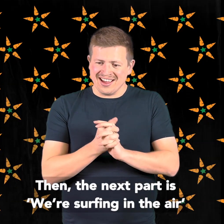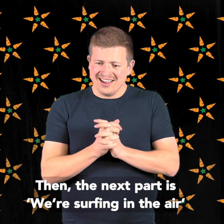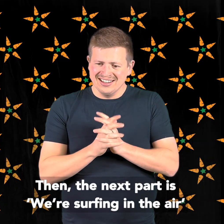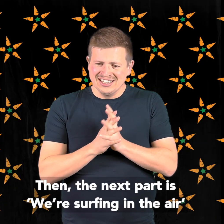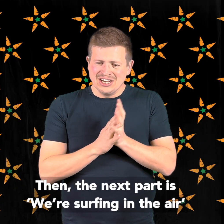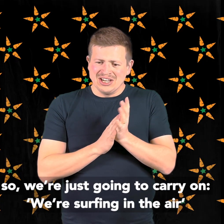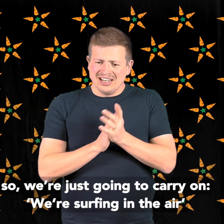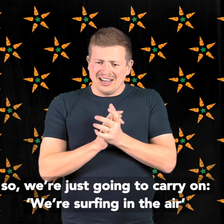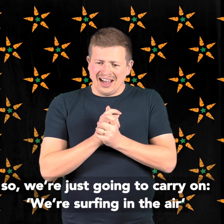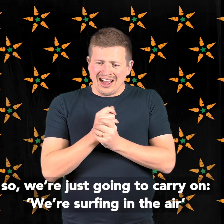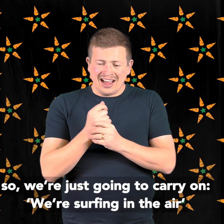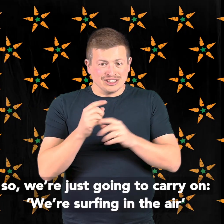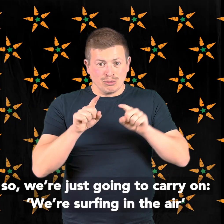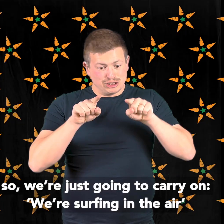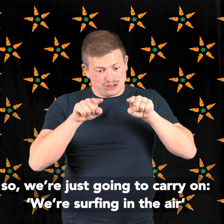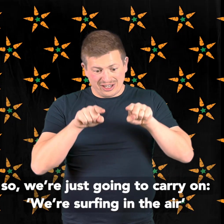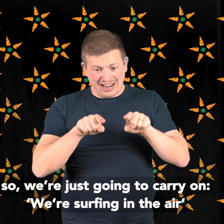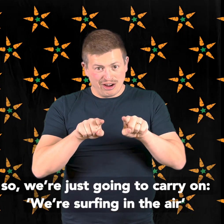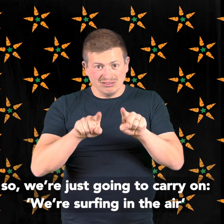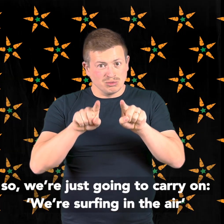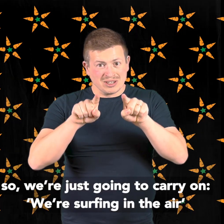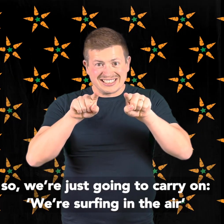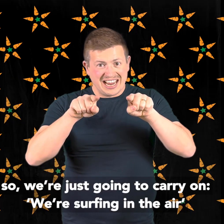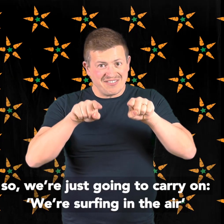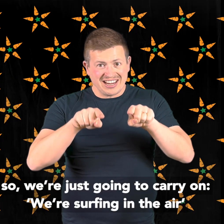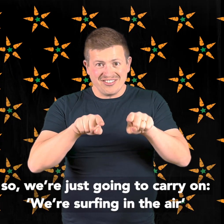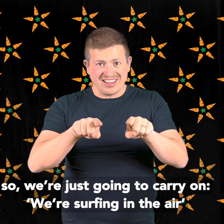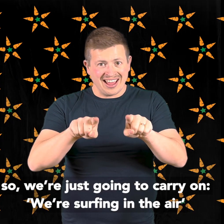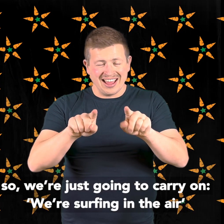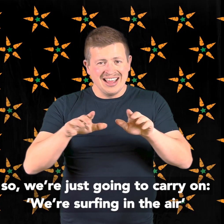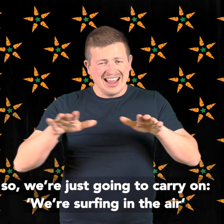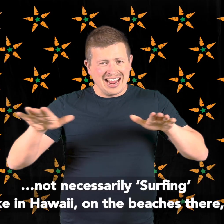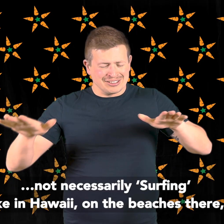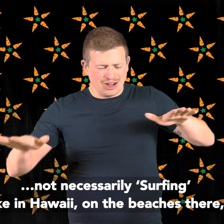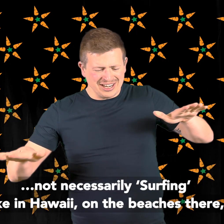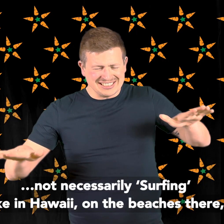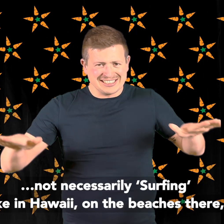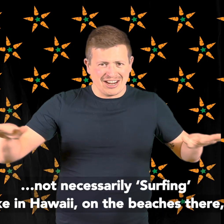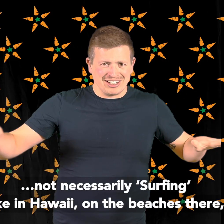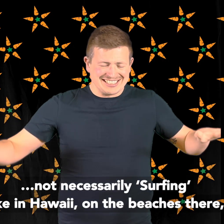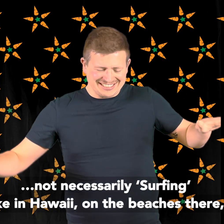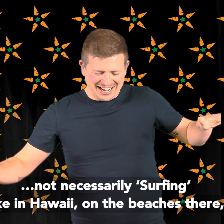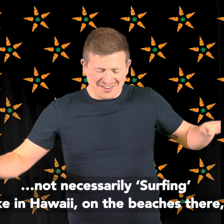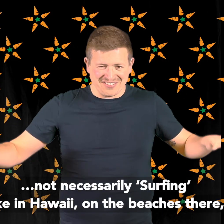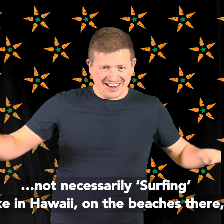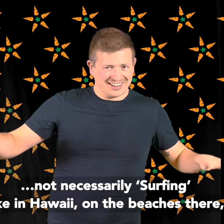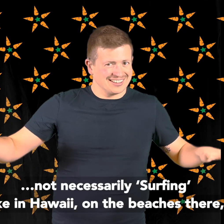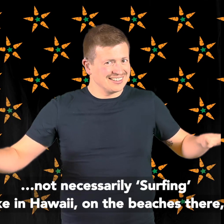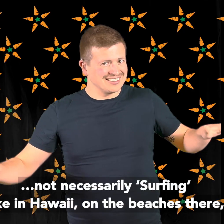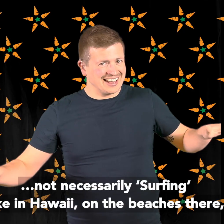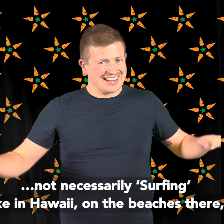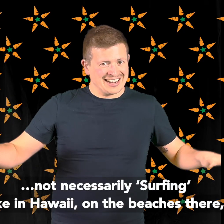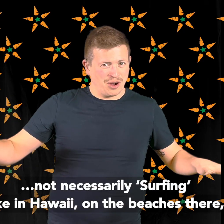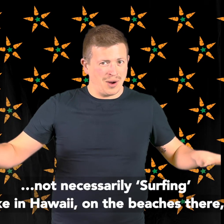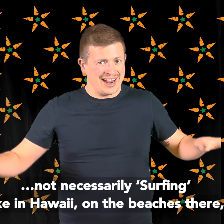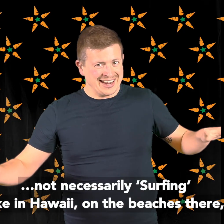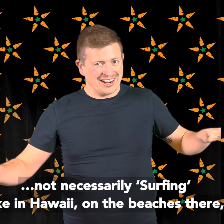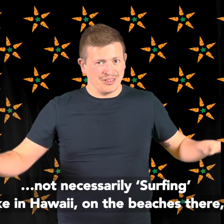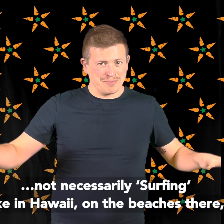air. So we're just going to carry on. We're surfing in the air. It's not necessarily surfing like in Hawaii on the